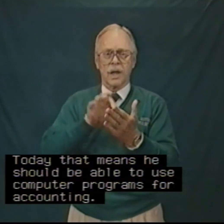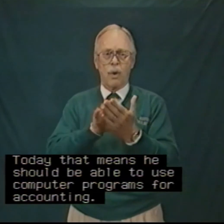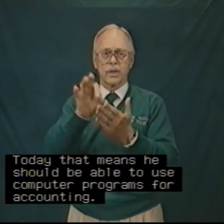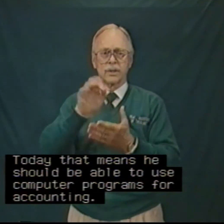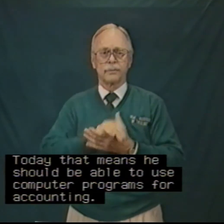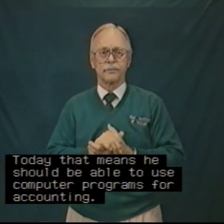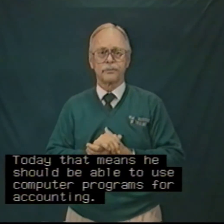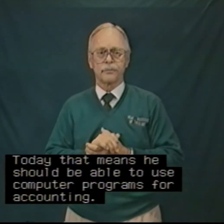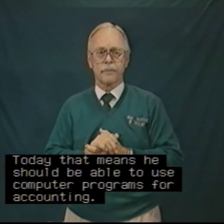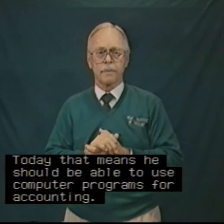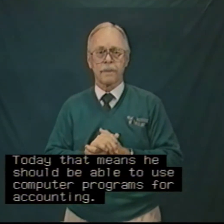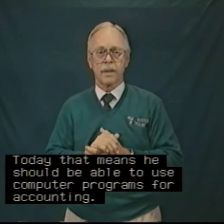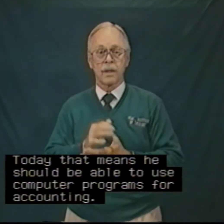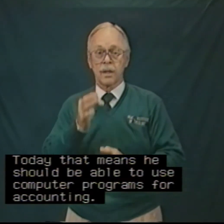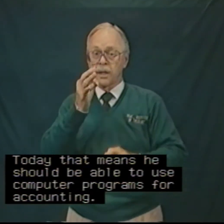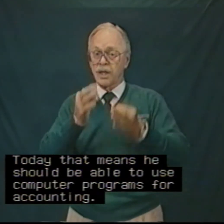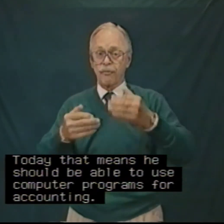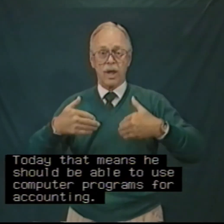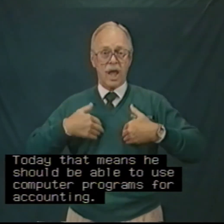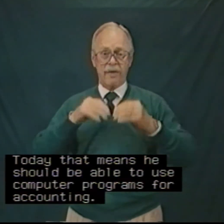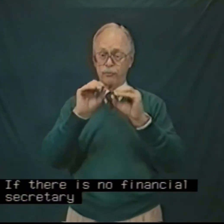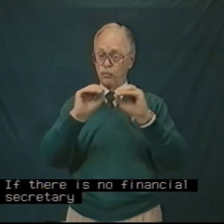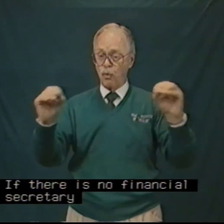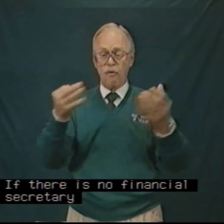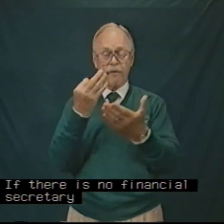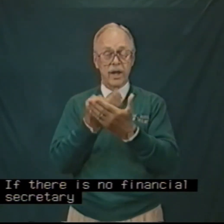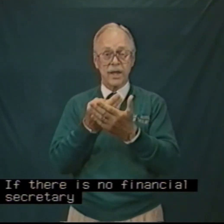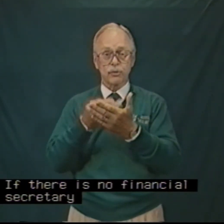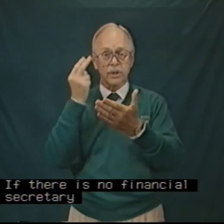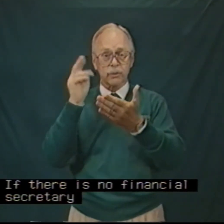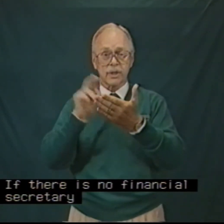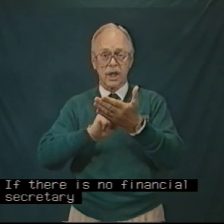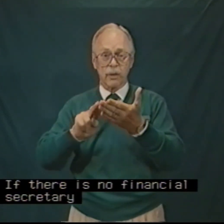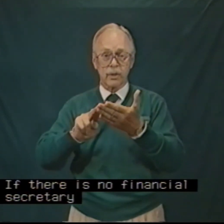assume the duties of this position as outlined in the previous chapter.